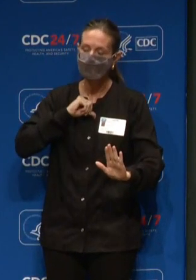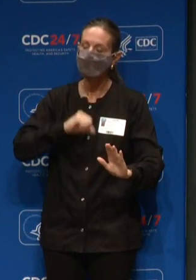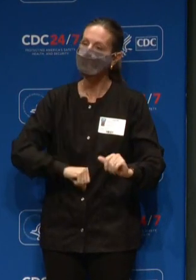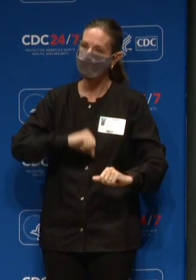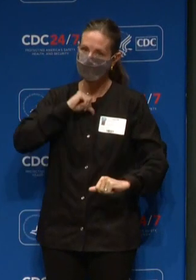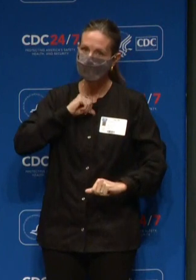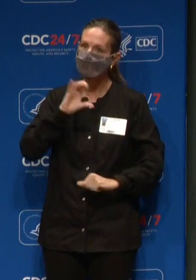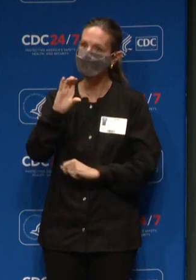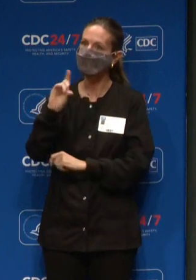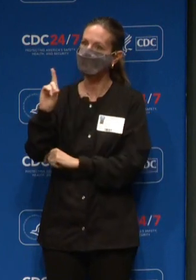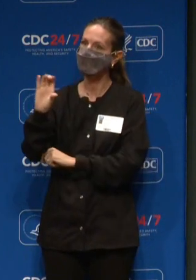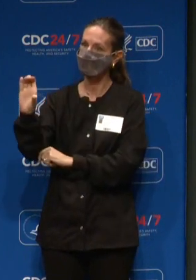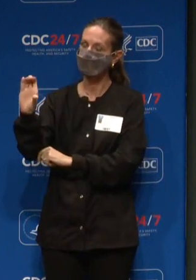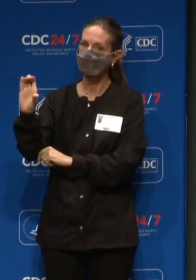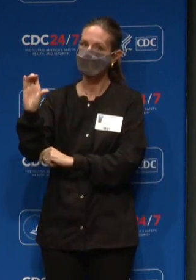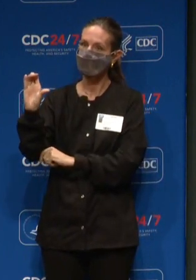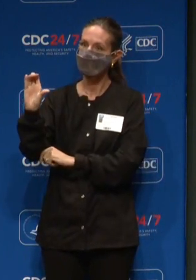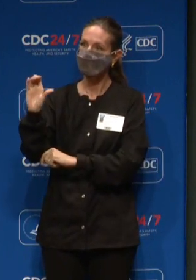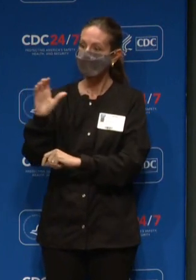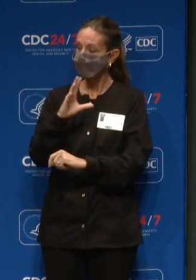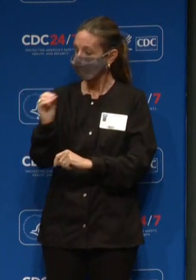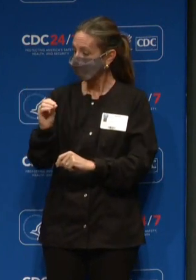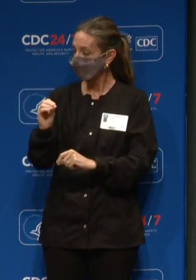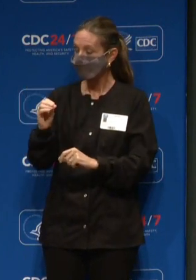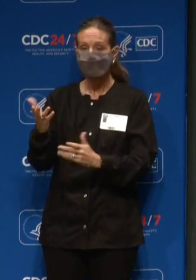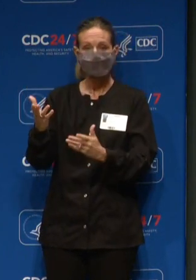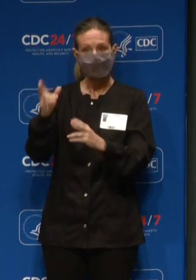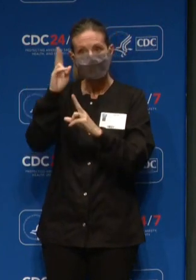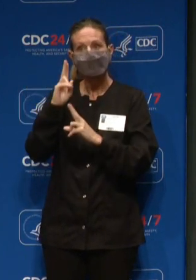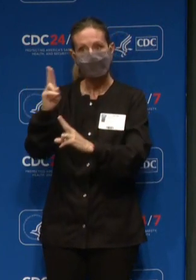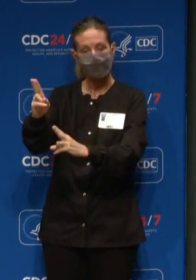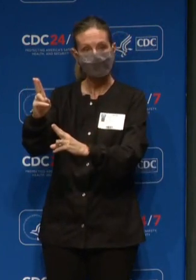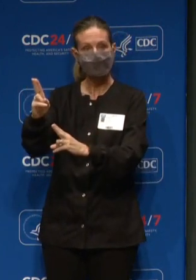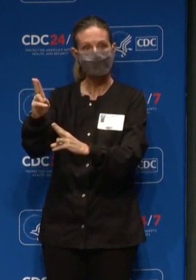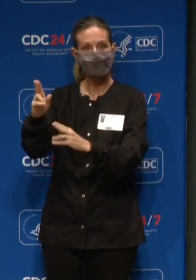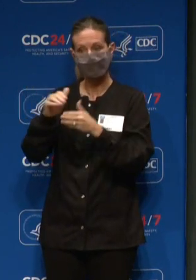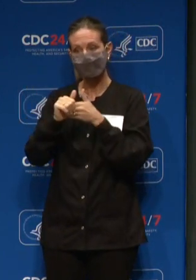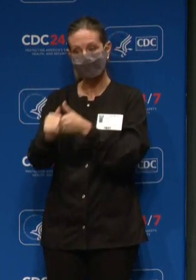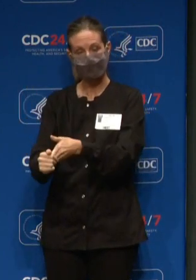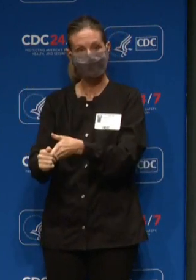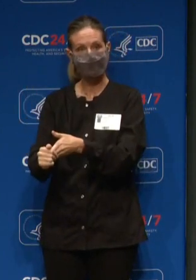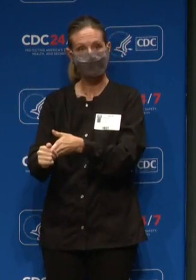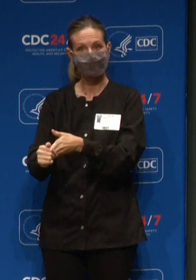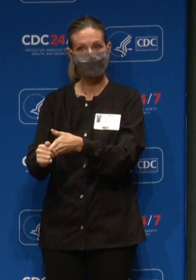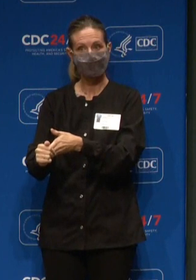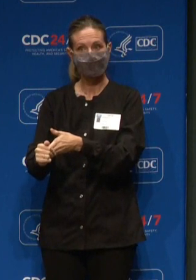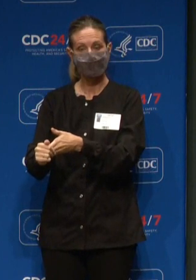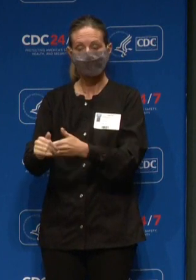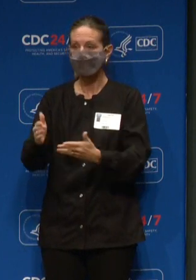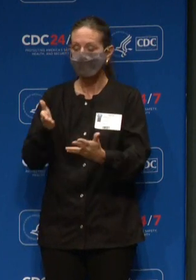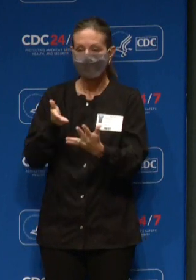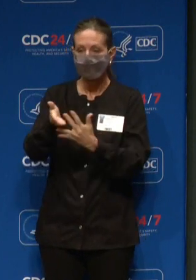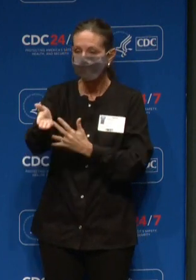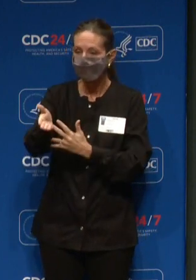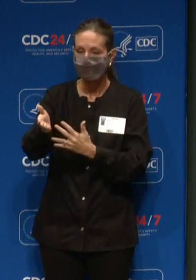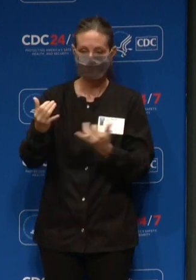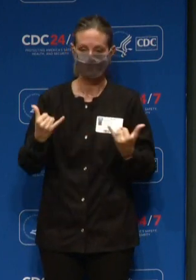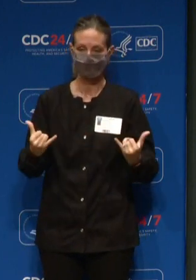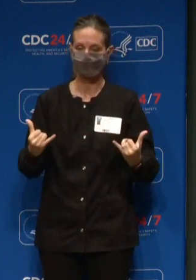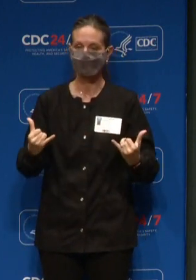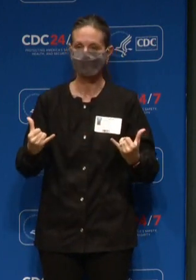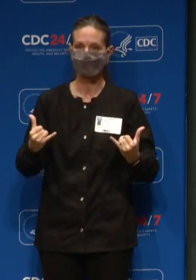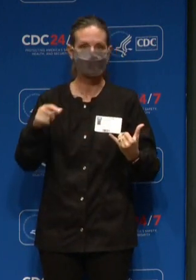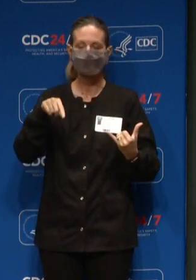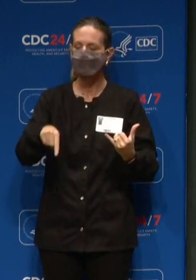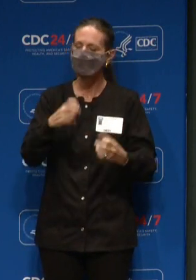CDC, and it's truly been an honor for me to lead them during these extraordinary times and to lead these